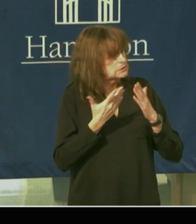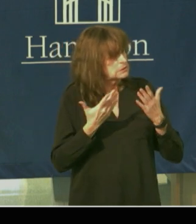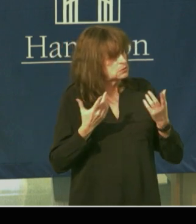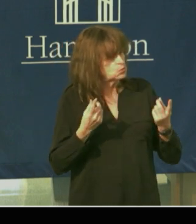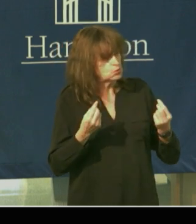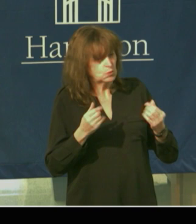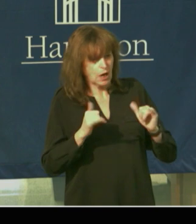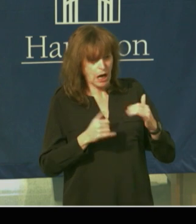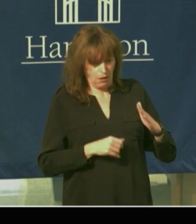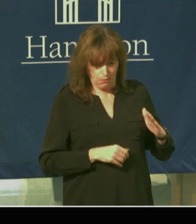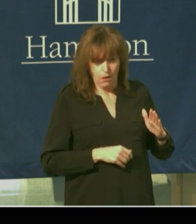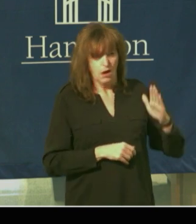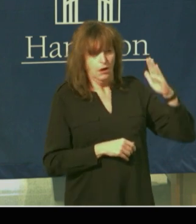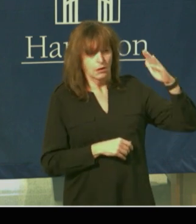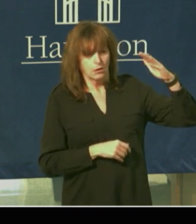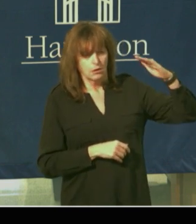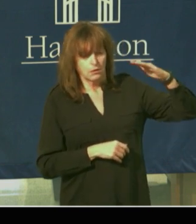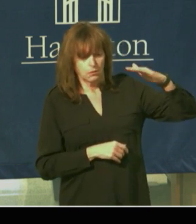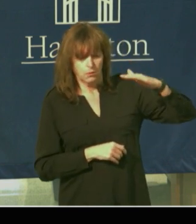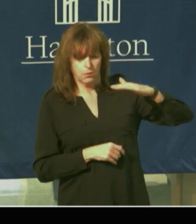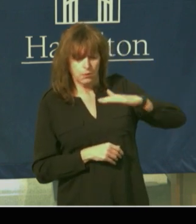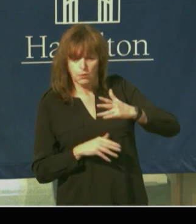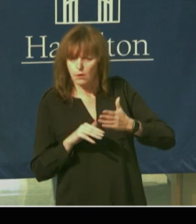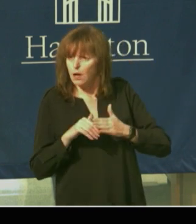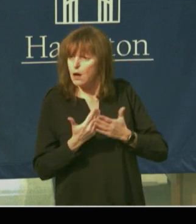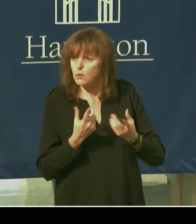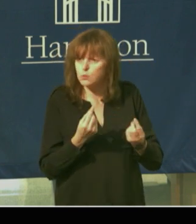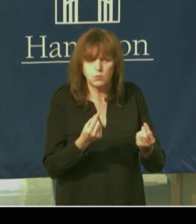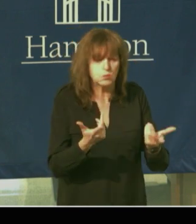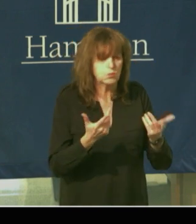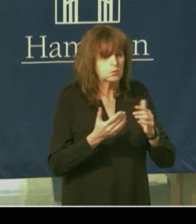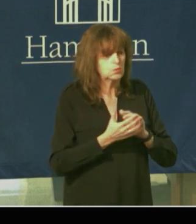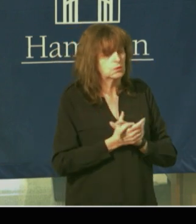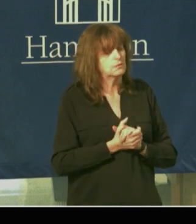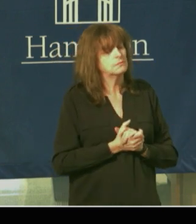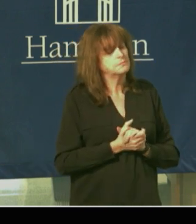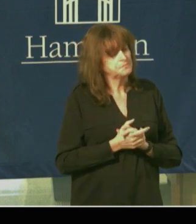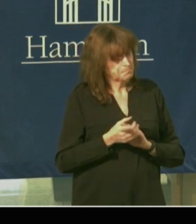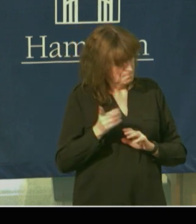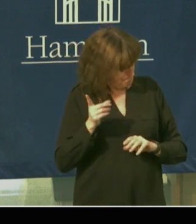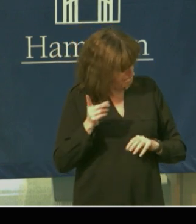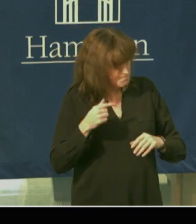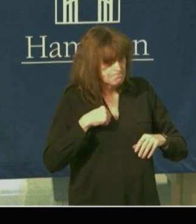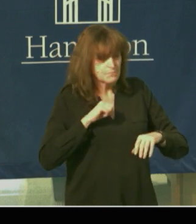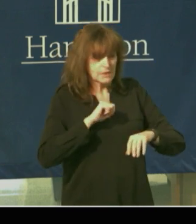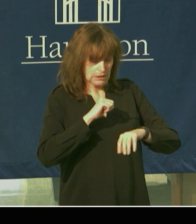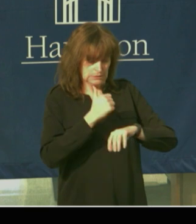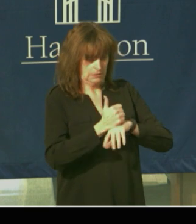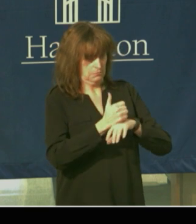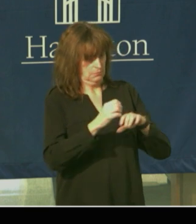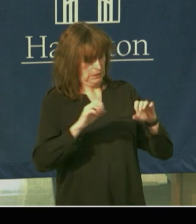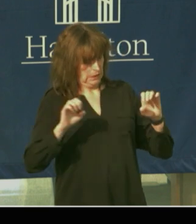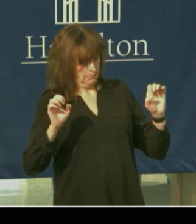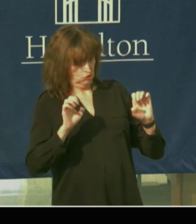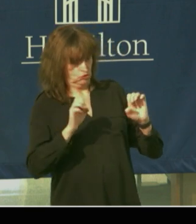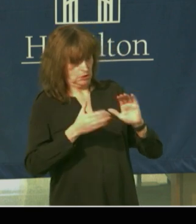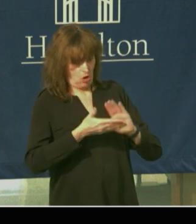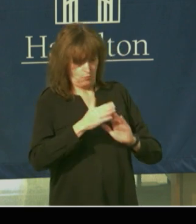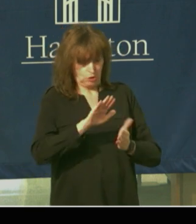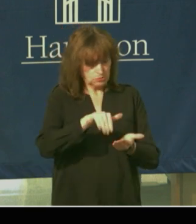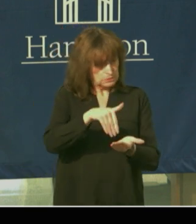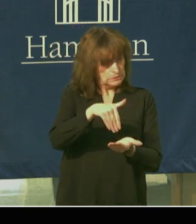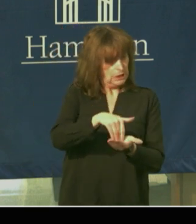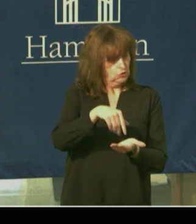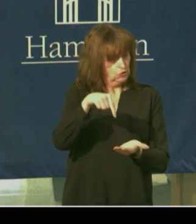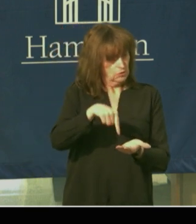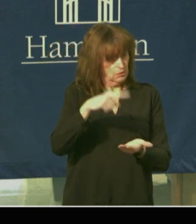and the first thing we did is we mobilized our Emergency Operations Center. And I start there because in the case of this pandemic in particular, speed